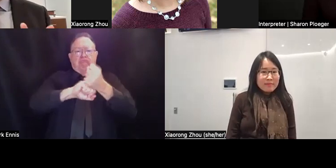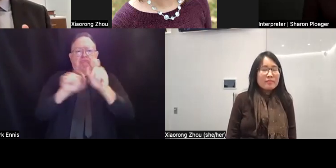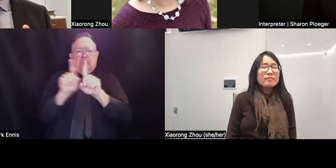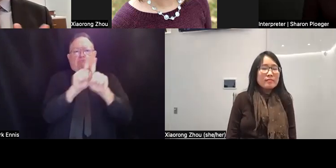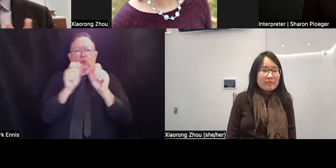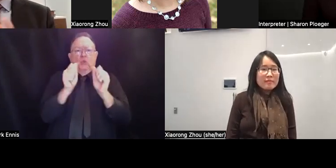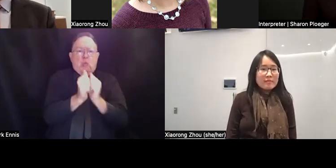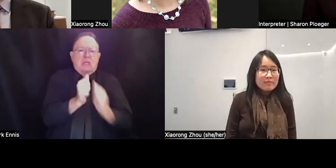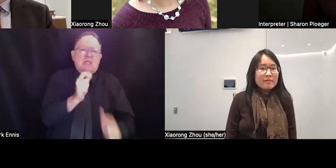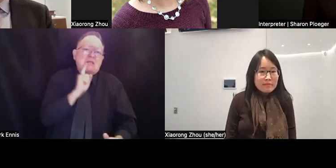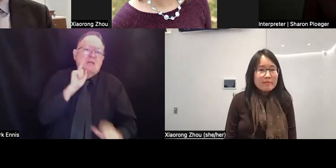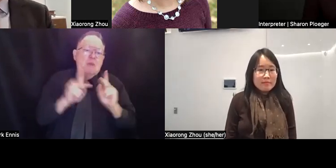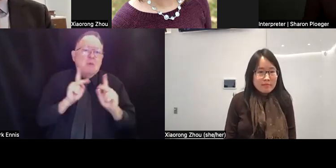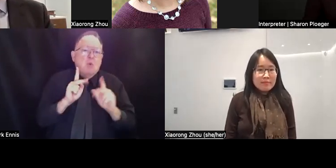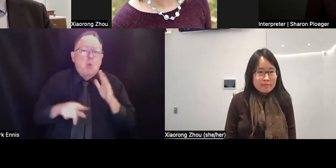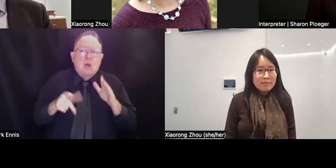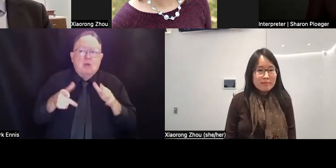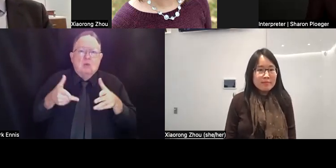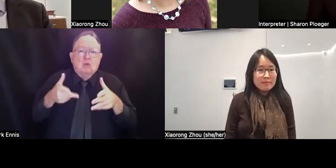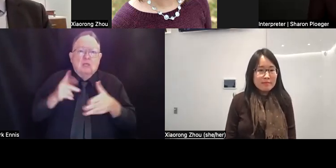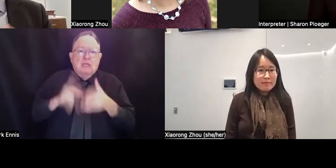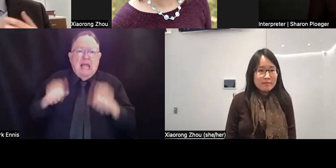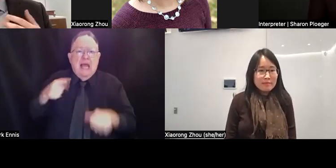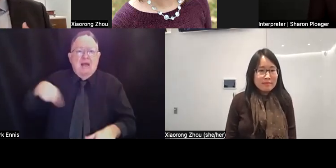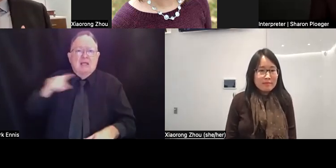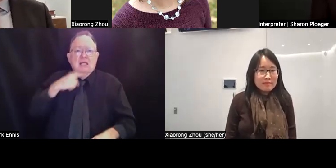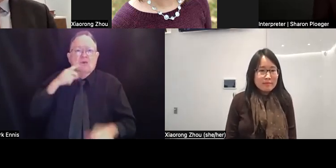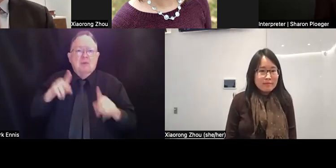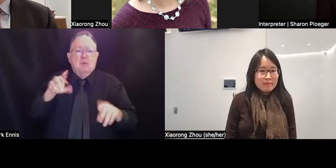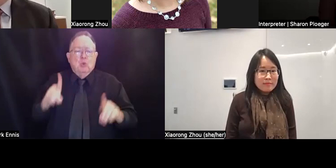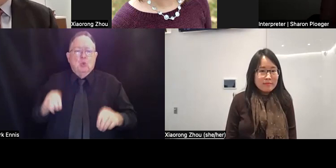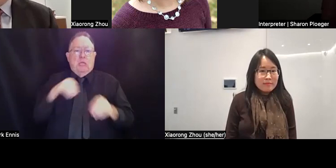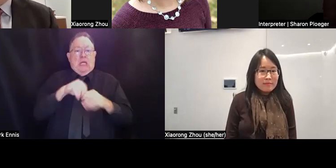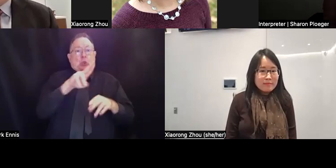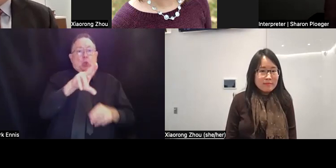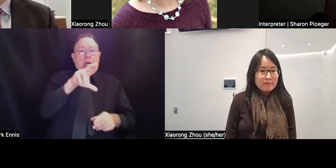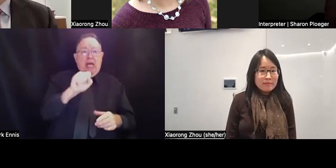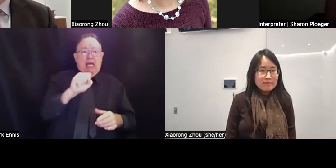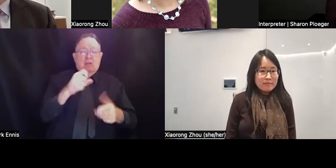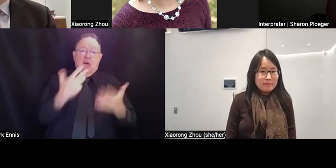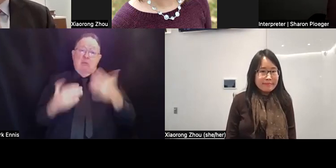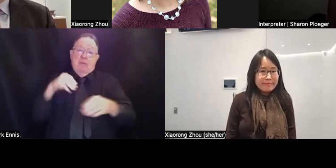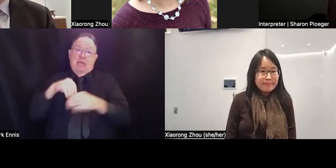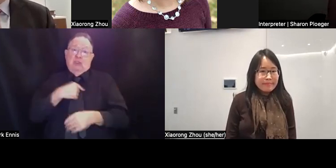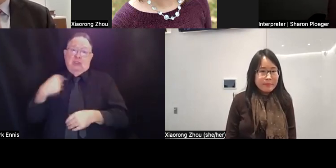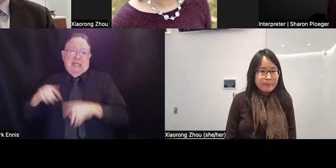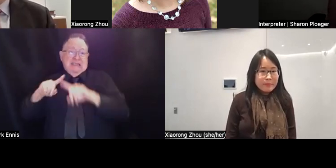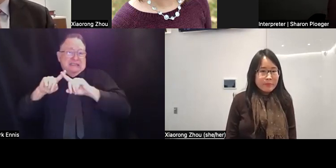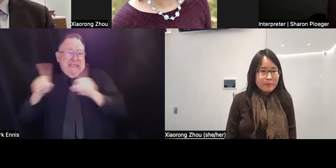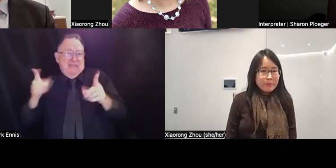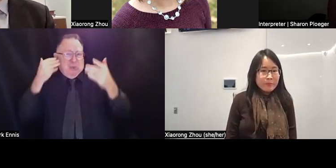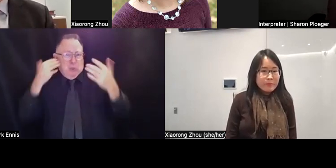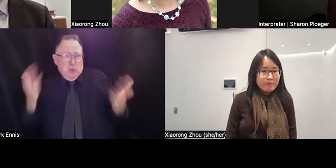United States. I don't know if your answer would be different in China, but how can we as hearing allies best